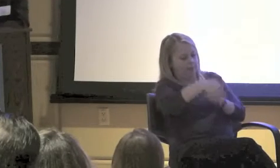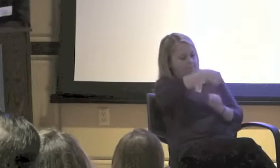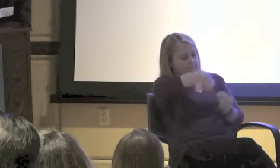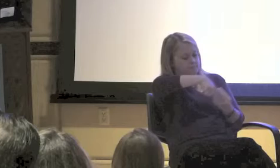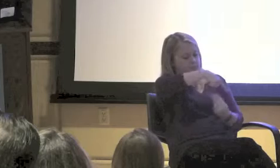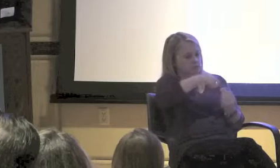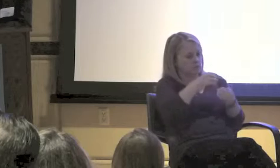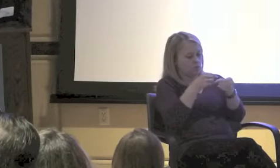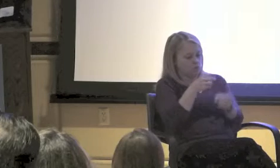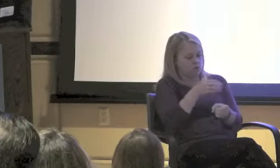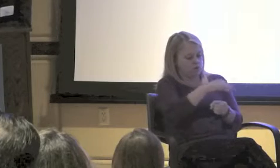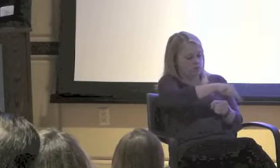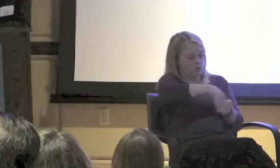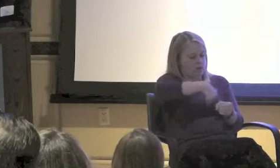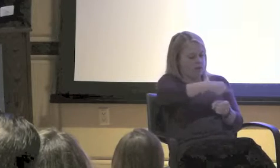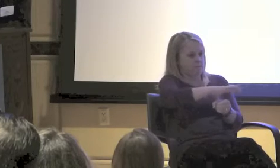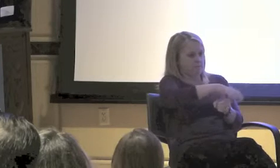the abdominal wall to tighten that area up.